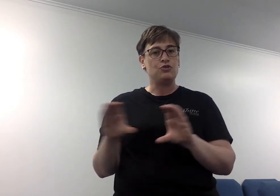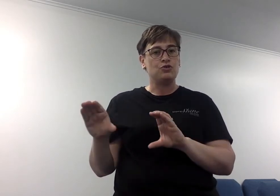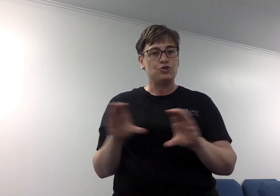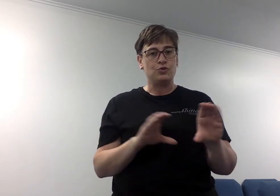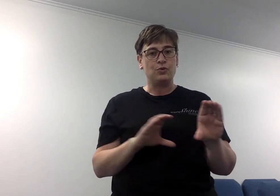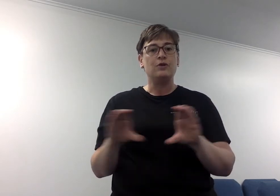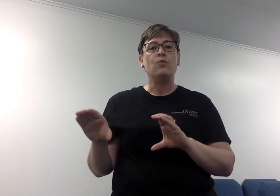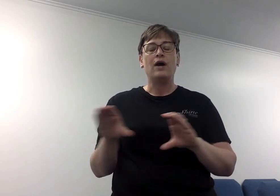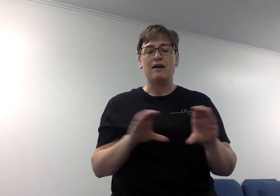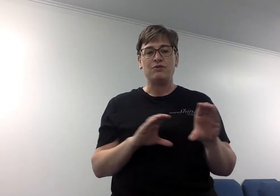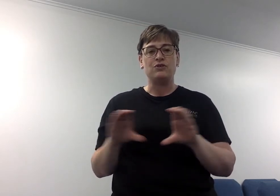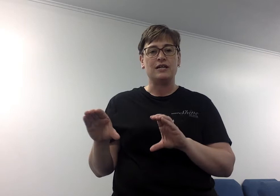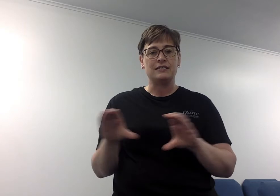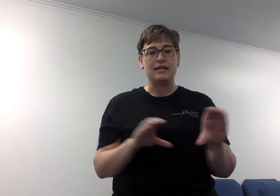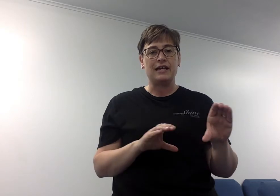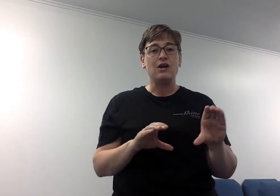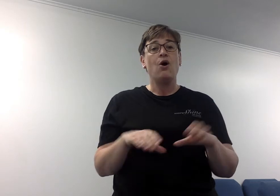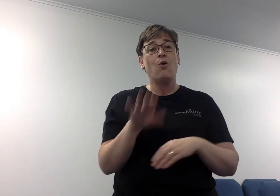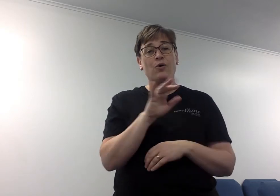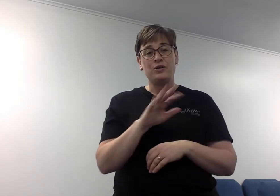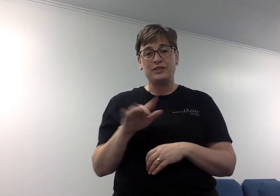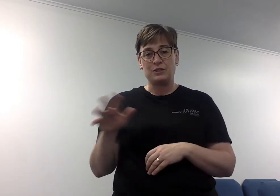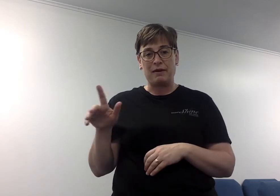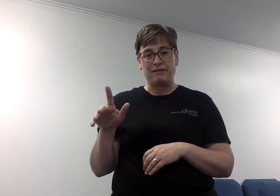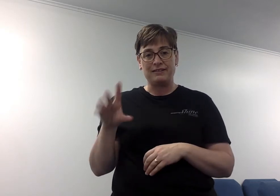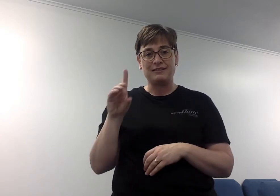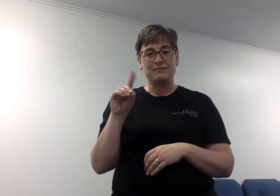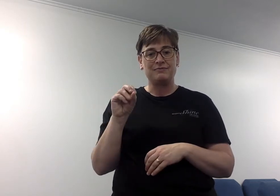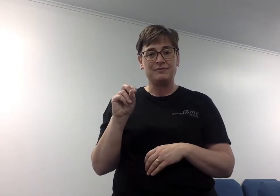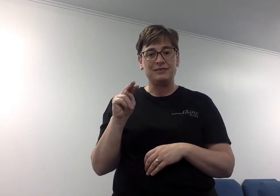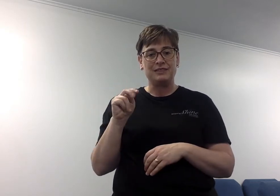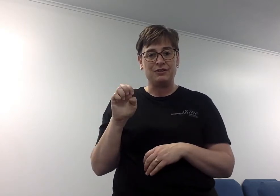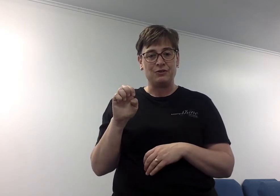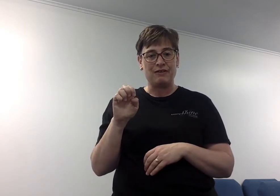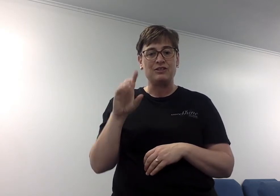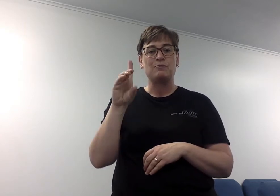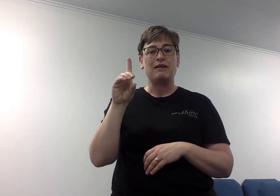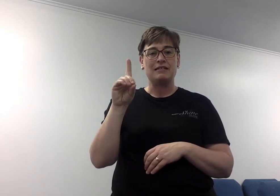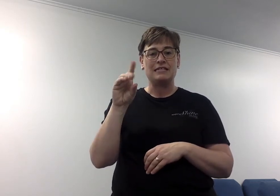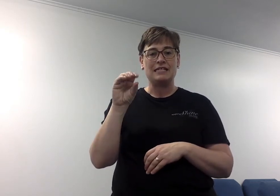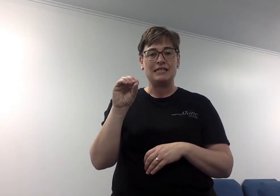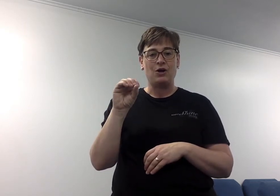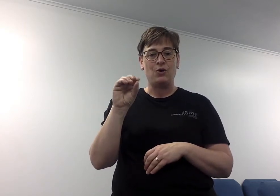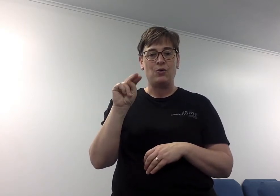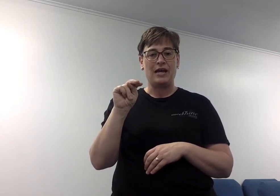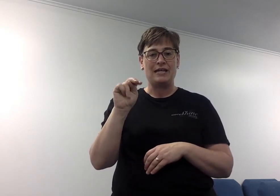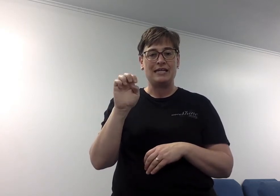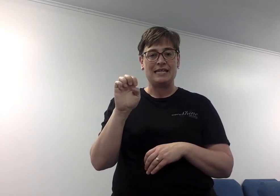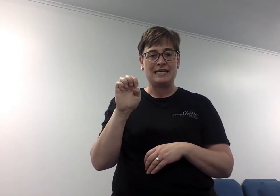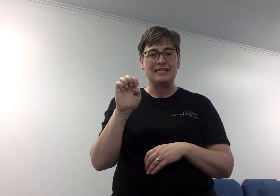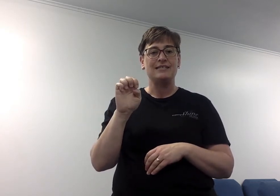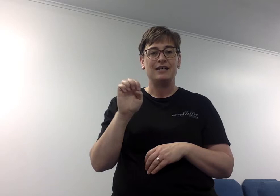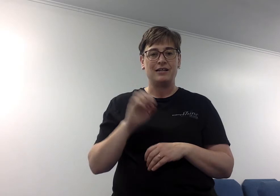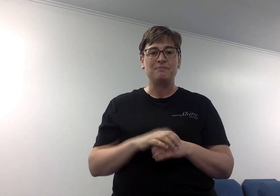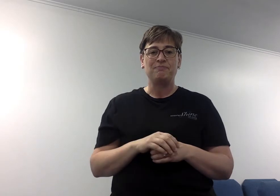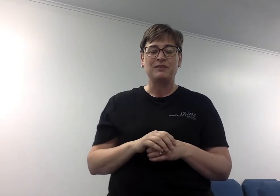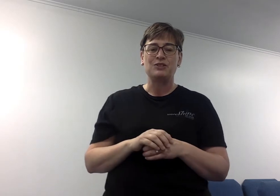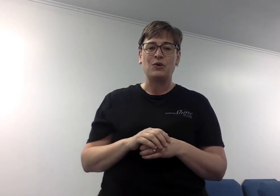do. What have you done today? Or you could spell it. You'd have to spell it D-O-N-E, done. So